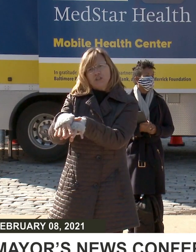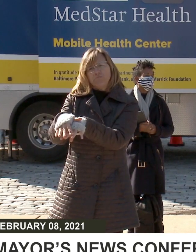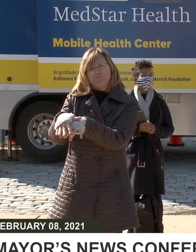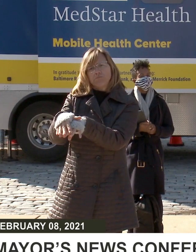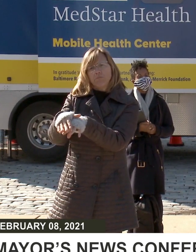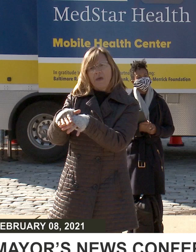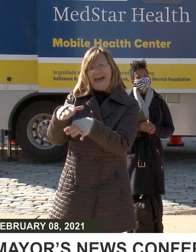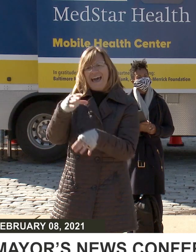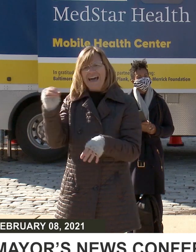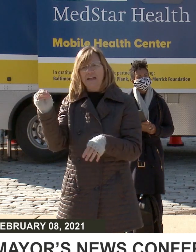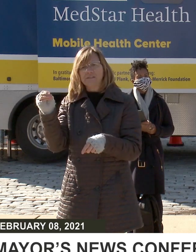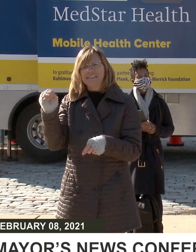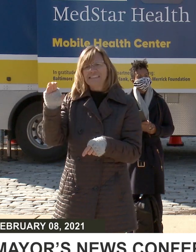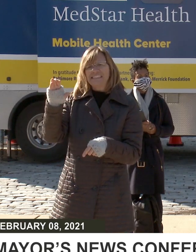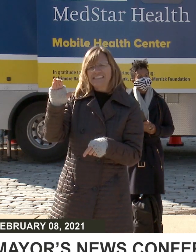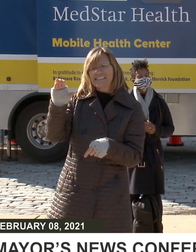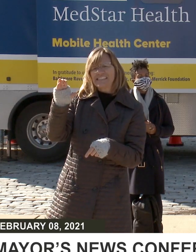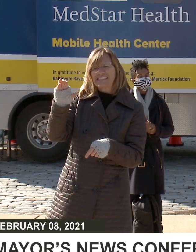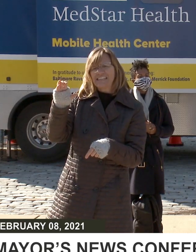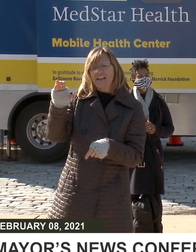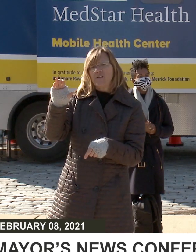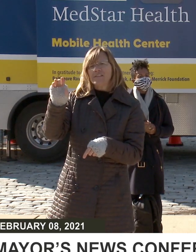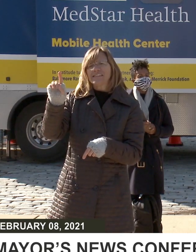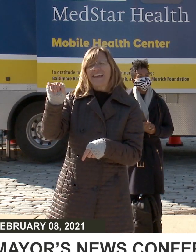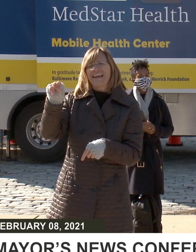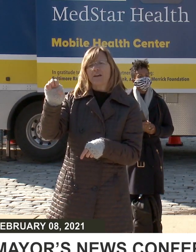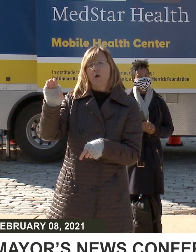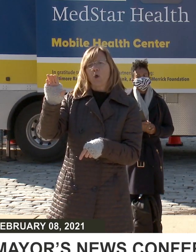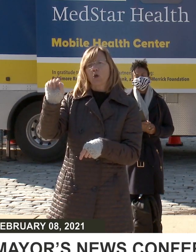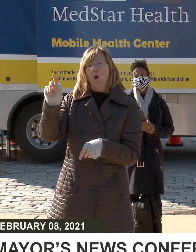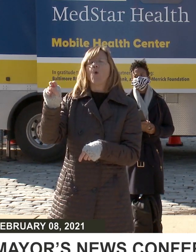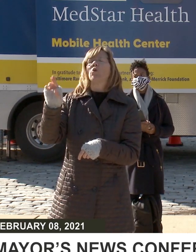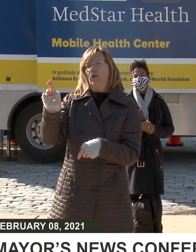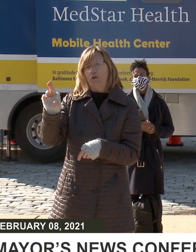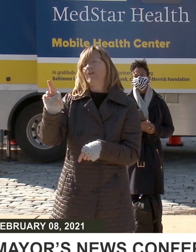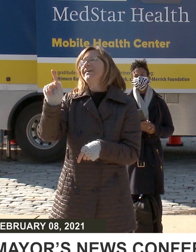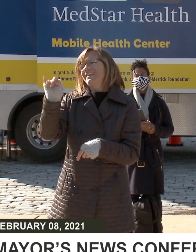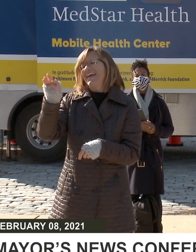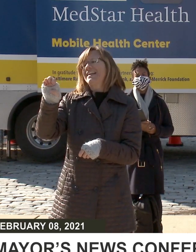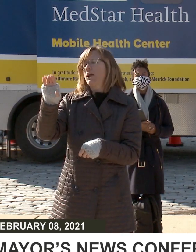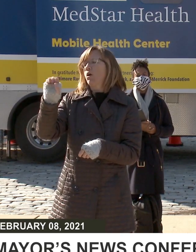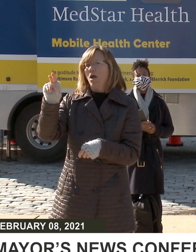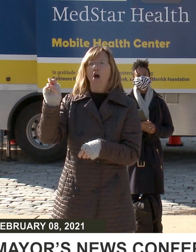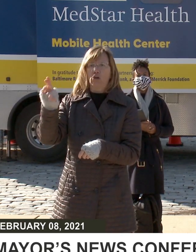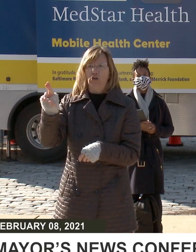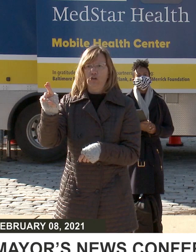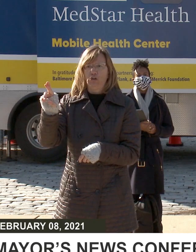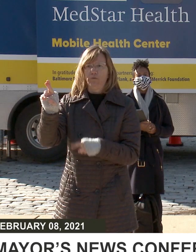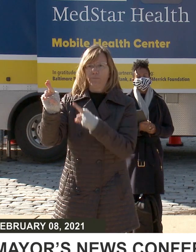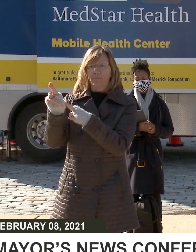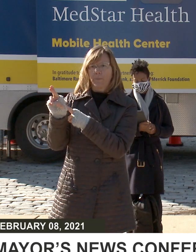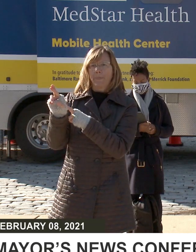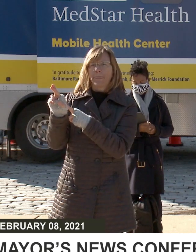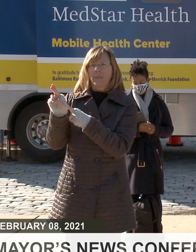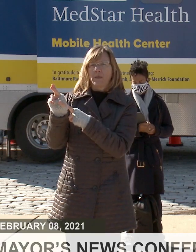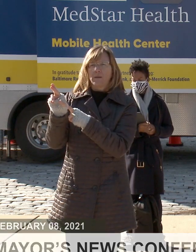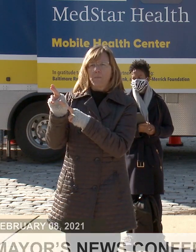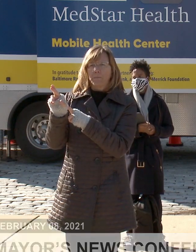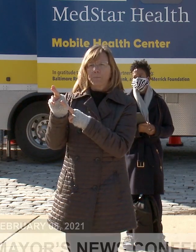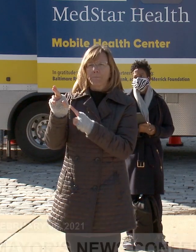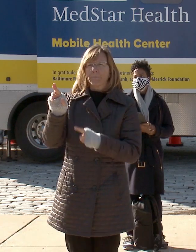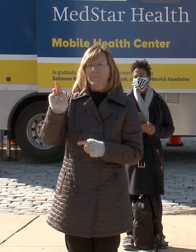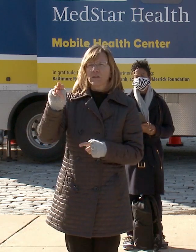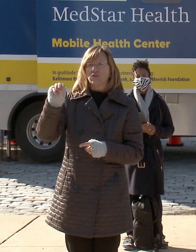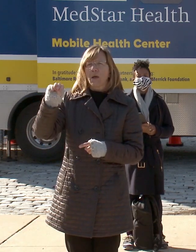O'Connor, Operations Chief and Co-Chair of the Vaccine Equity for the Unified Command at Johns Hopkins Medicine, Michelle